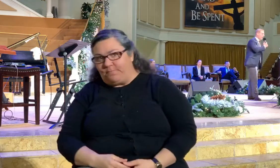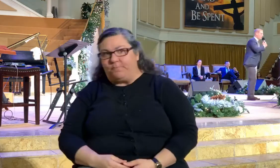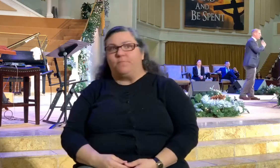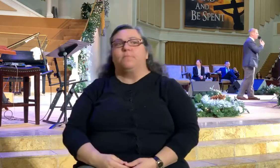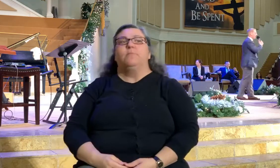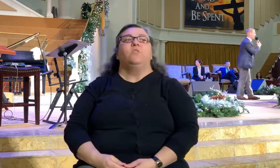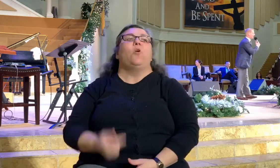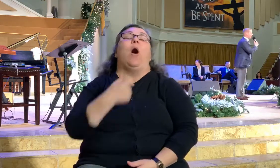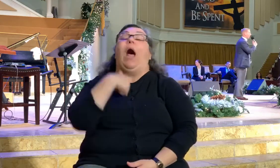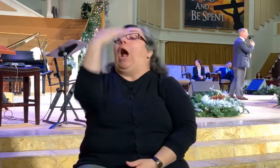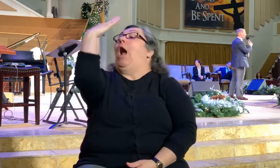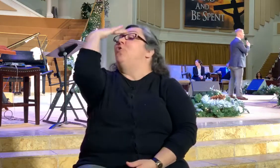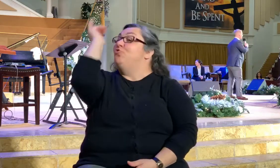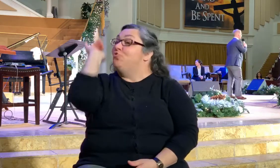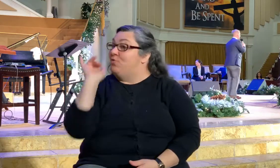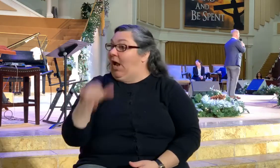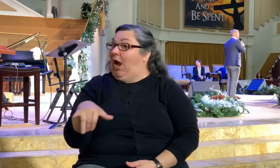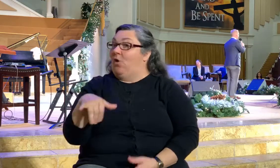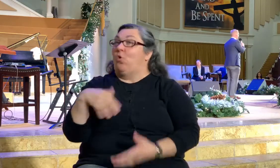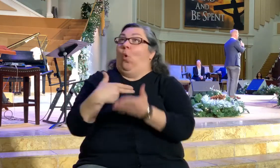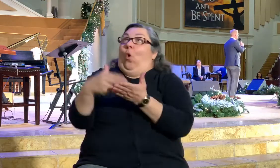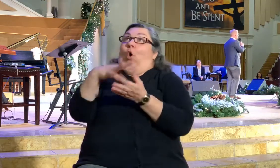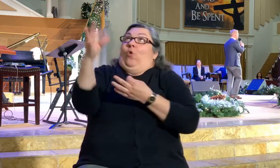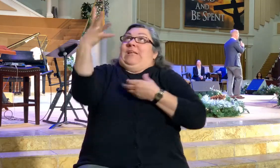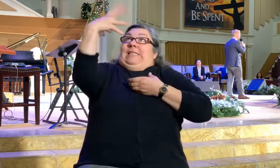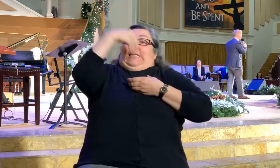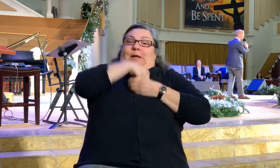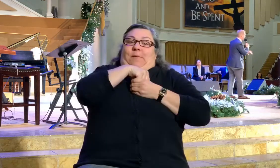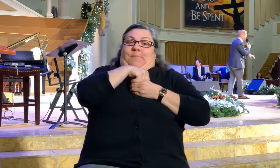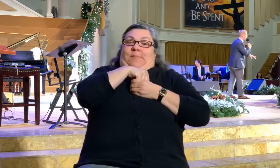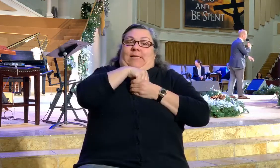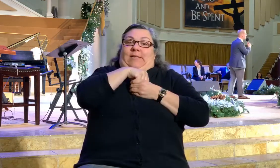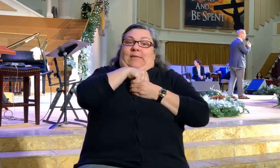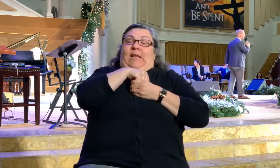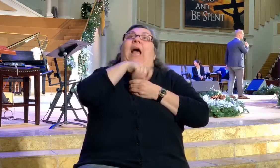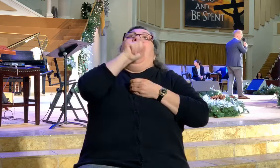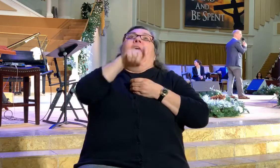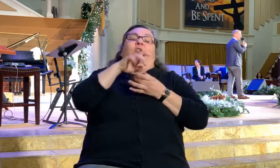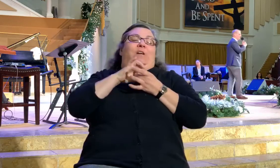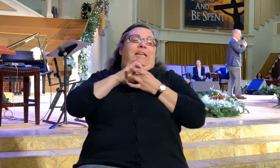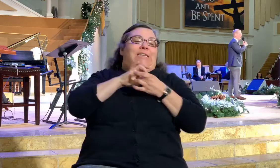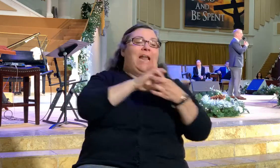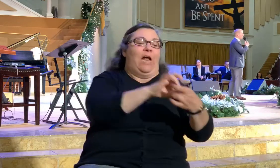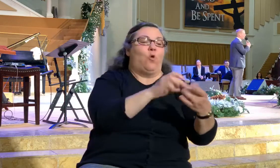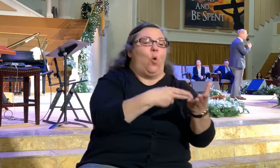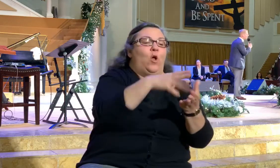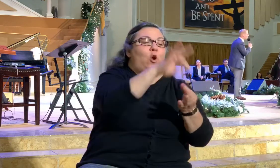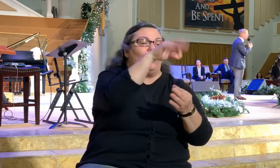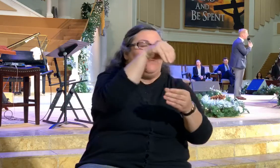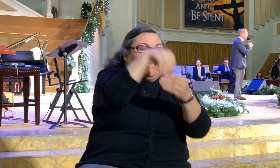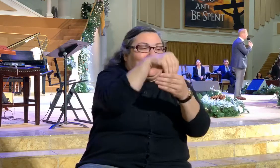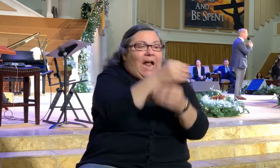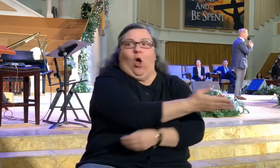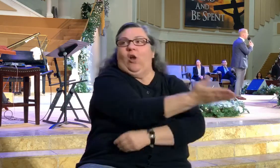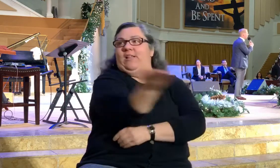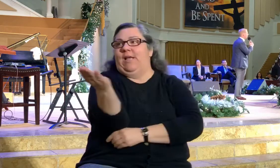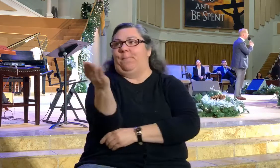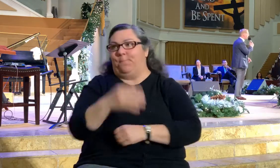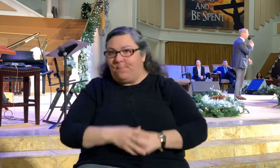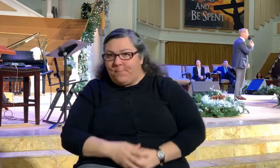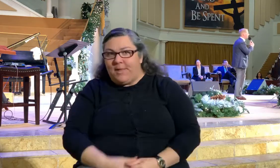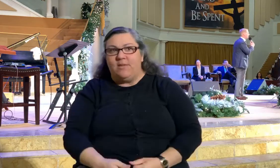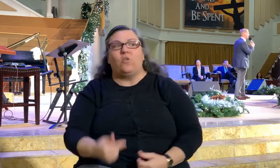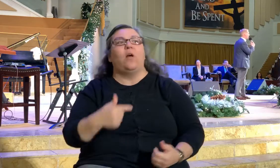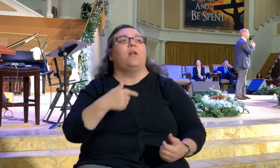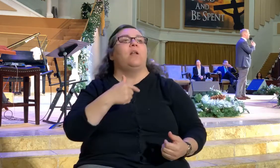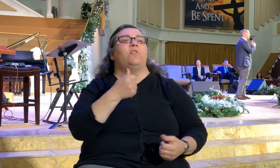And so I knew that the Holy Ghost in me had to connect with the Holy Ghost in them. And I had the privilege of speaking